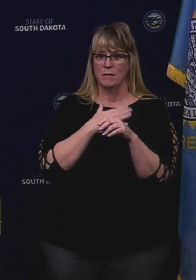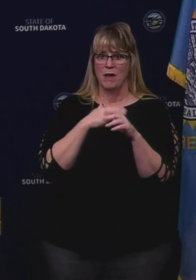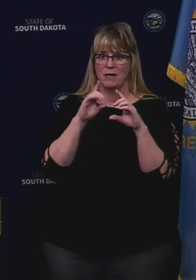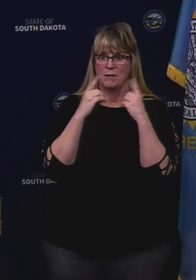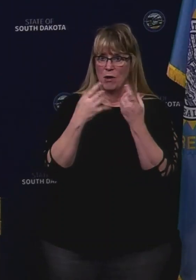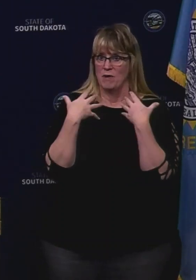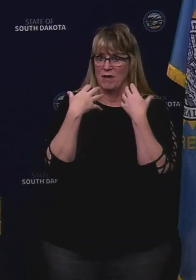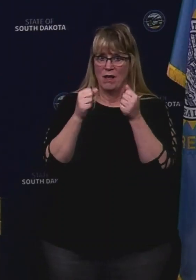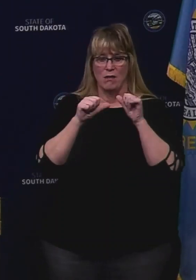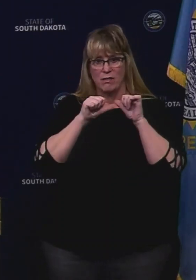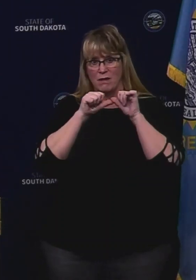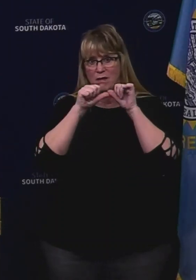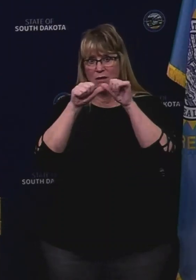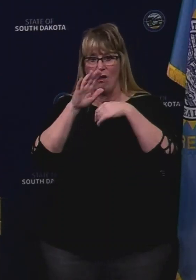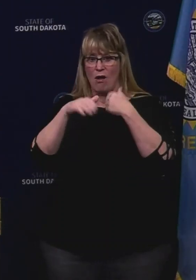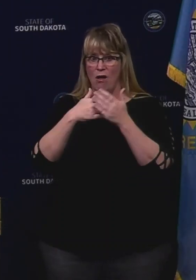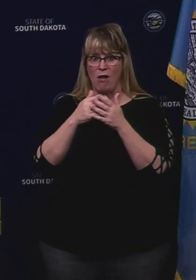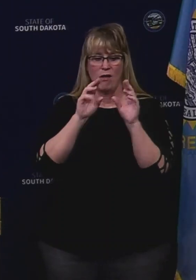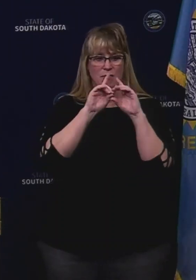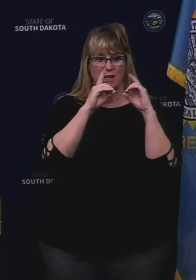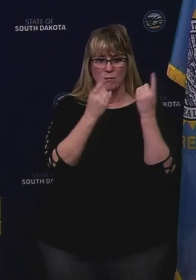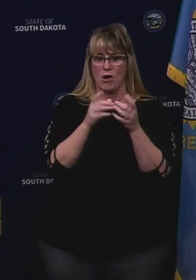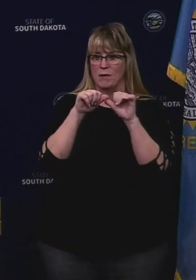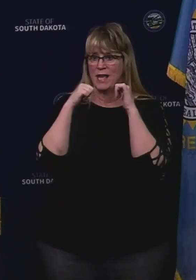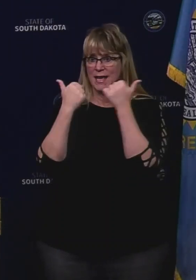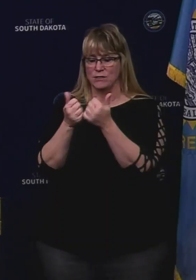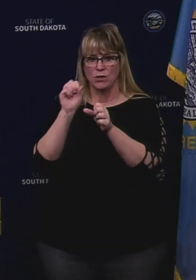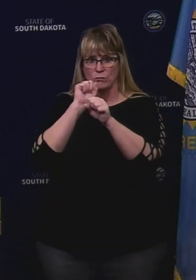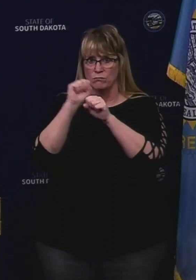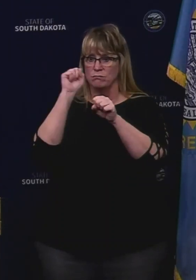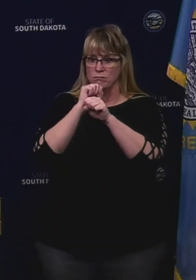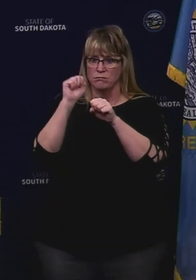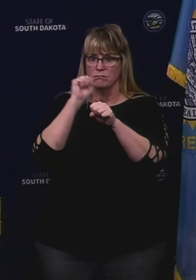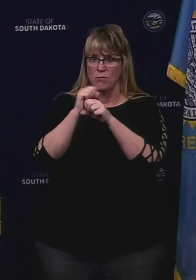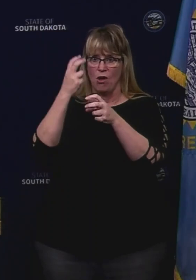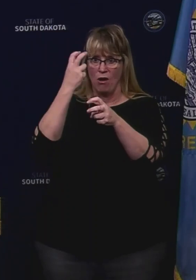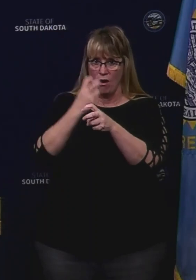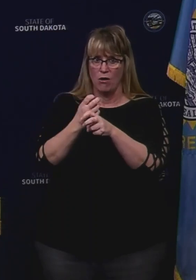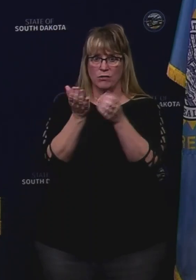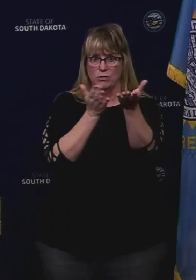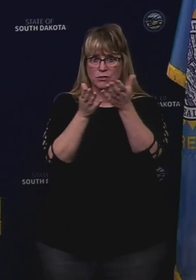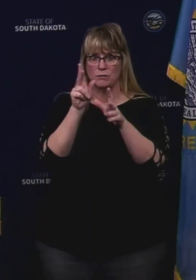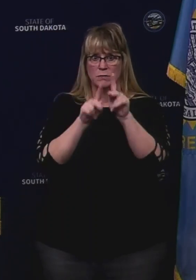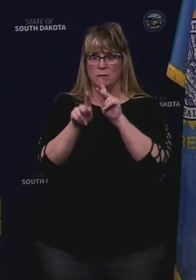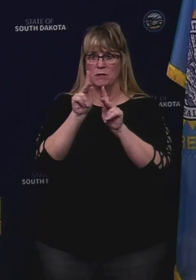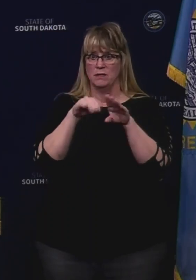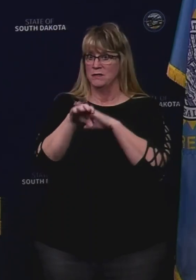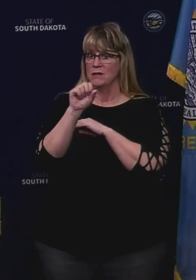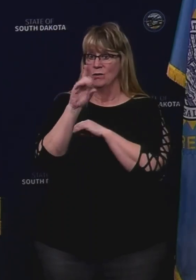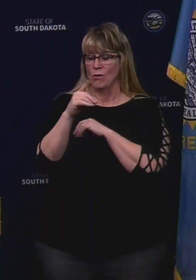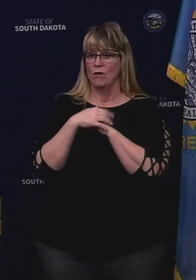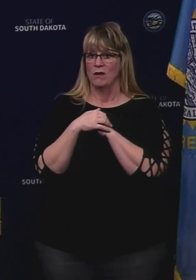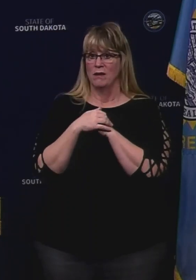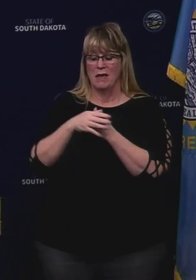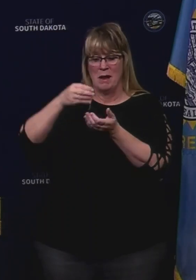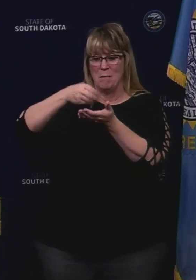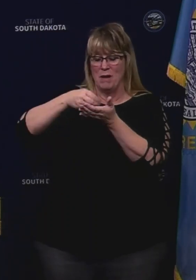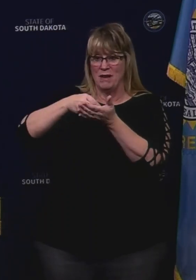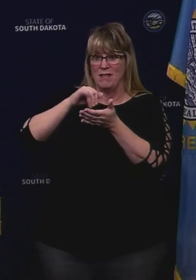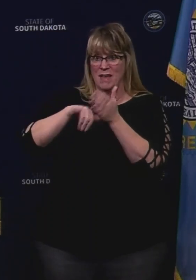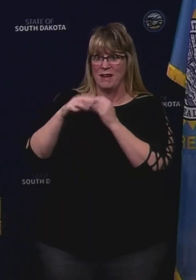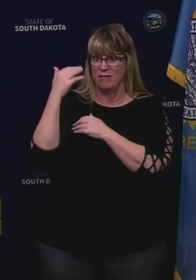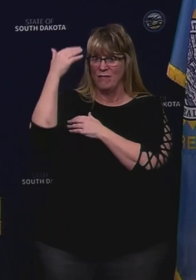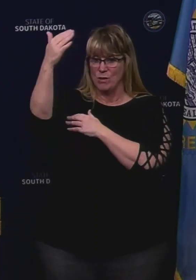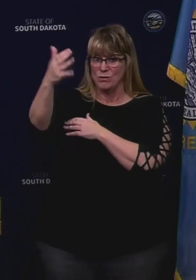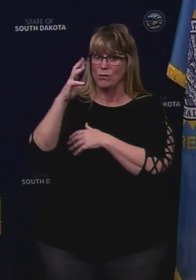going. All my agencies are on deck working every day to serve South Dakota, and funding that in the future is